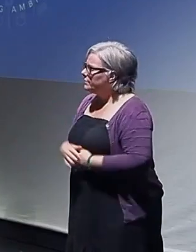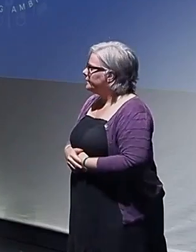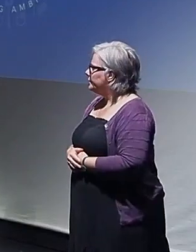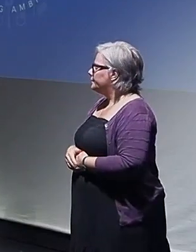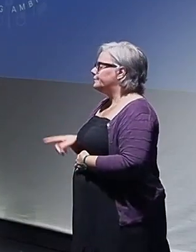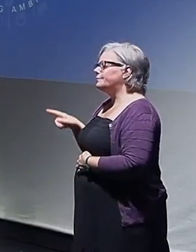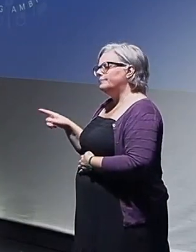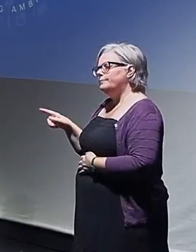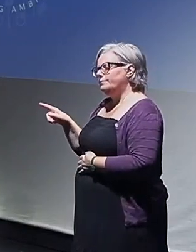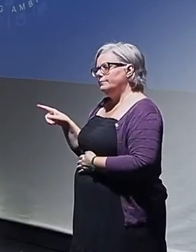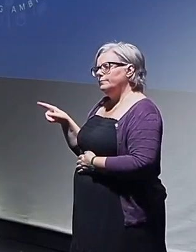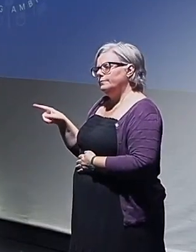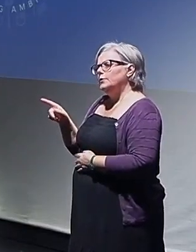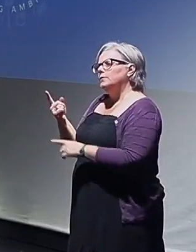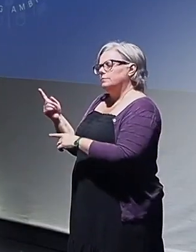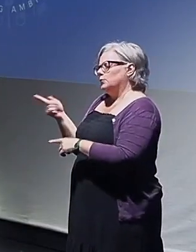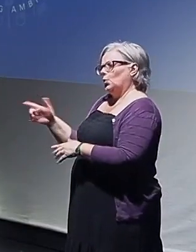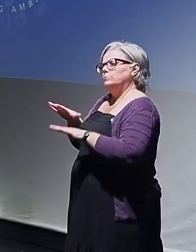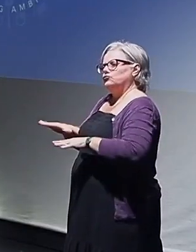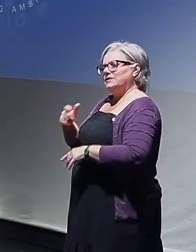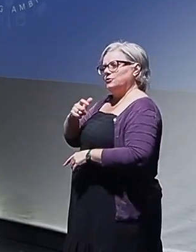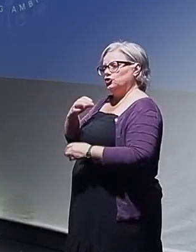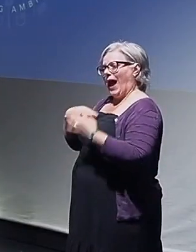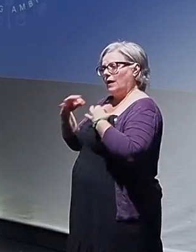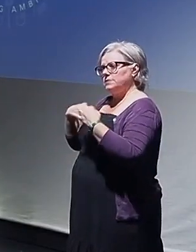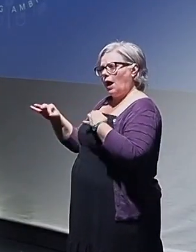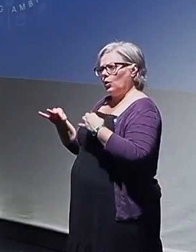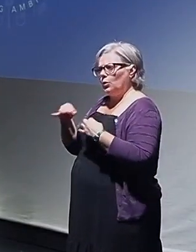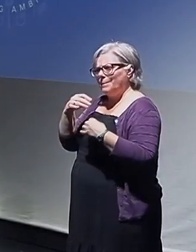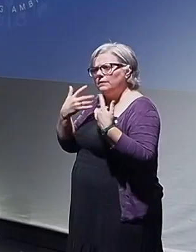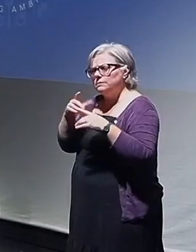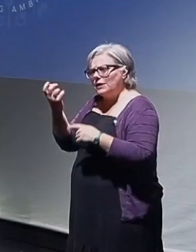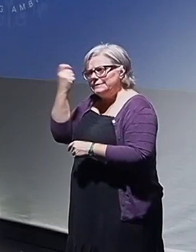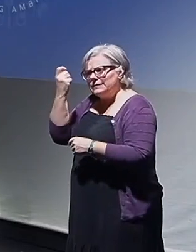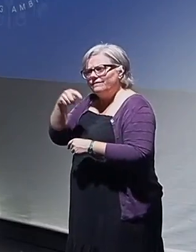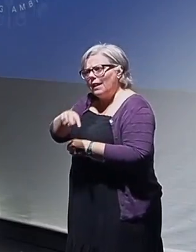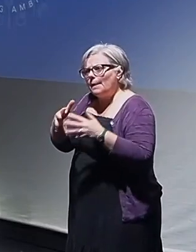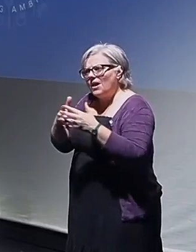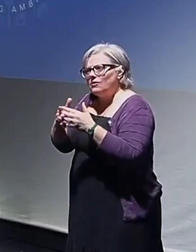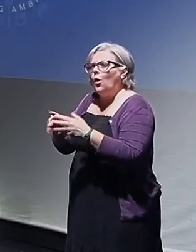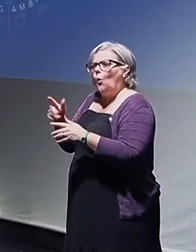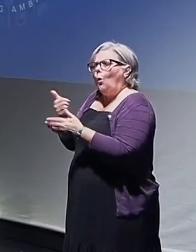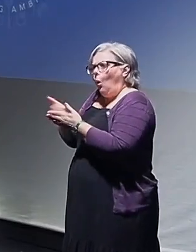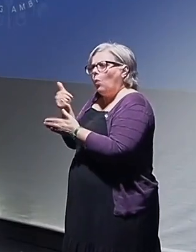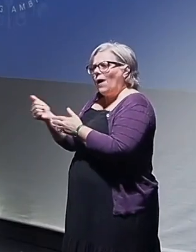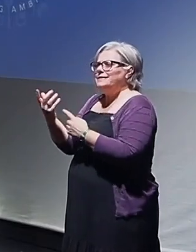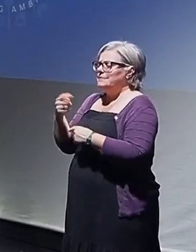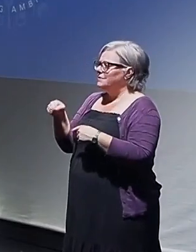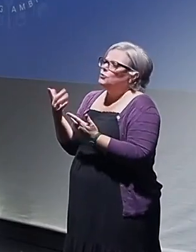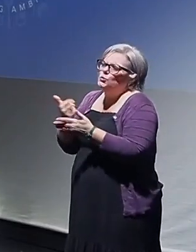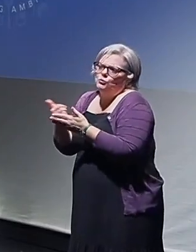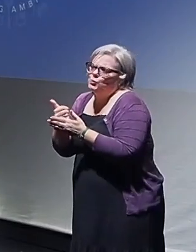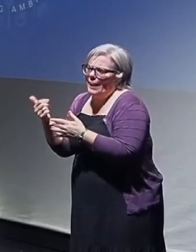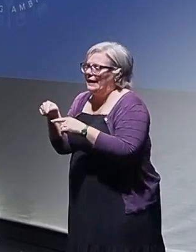well is, for a British actor, you've done well in the States, and that's not an automatic translation. No. You've done Quantico,